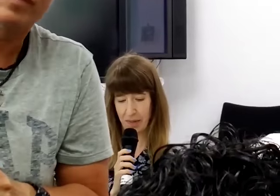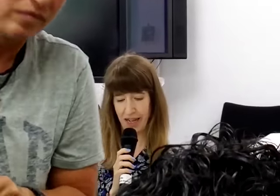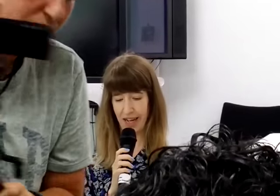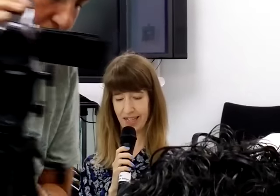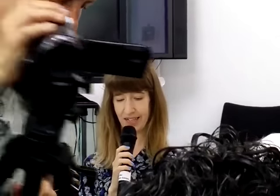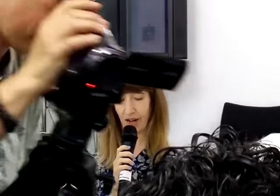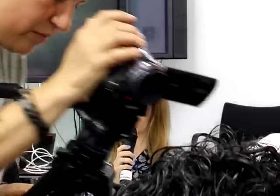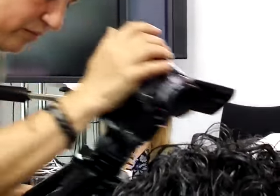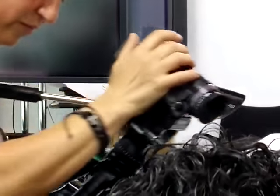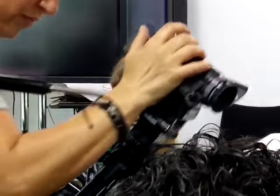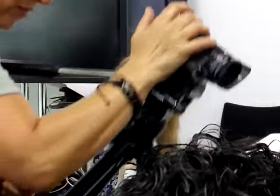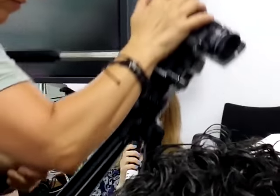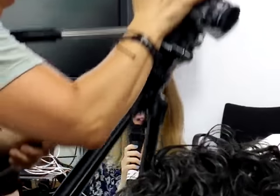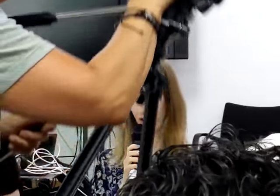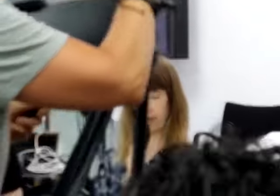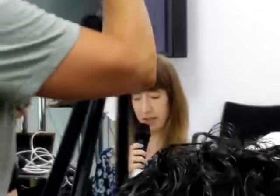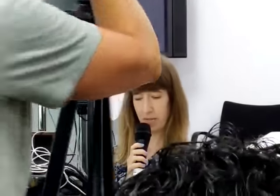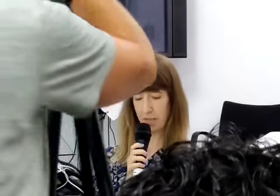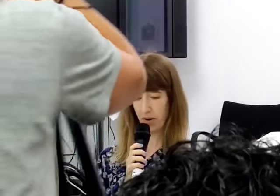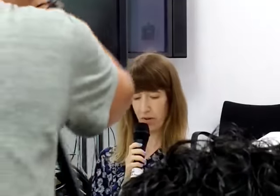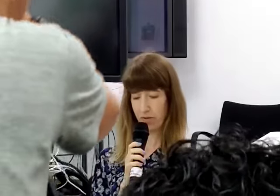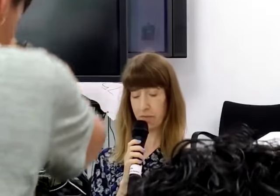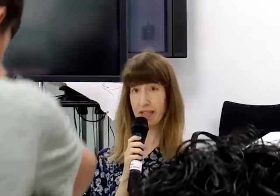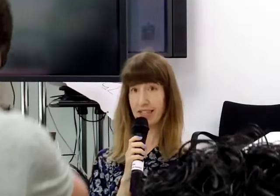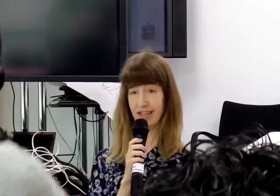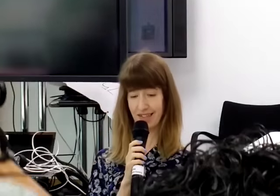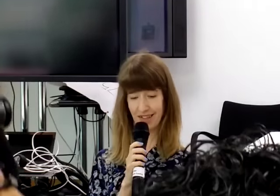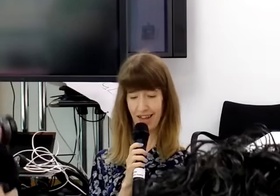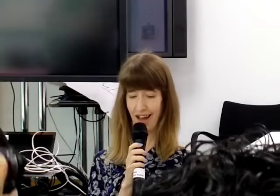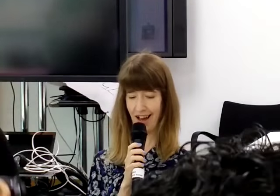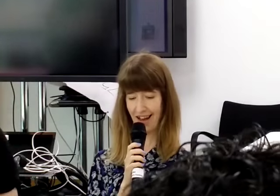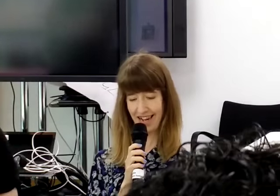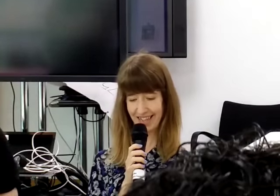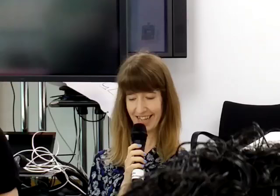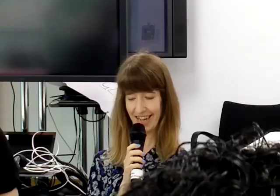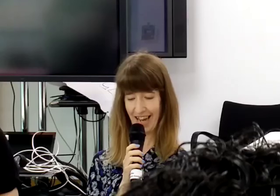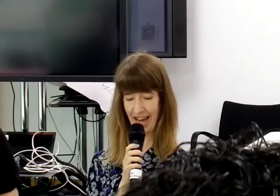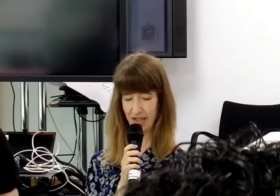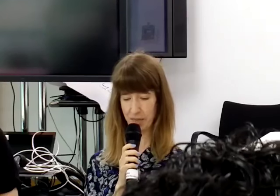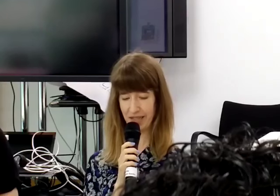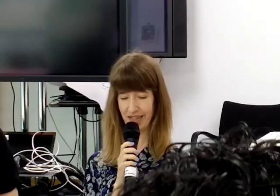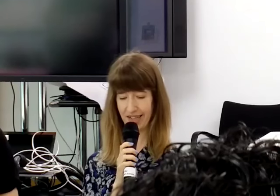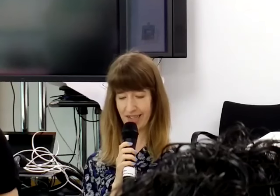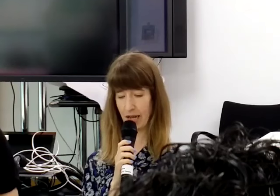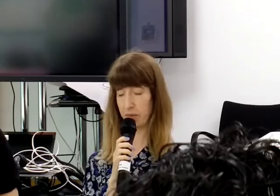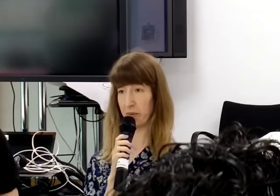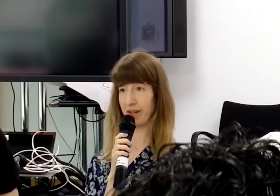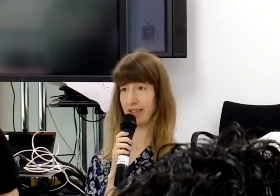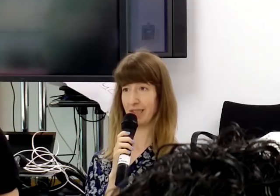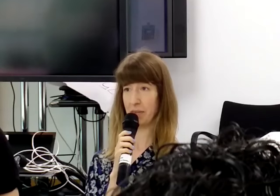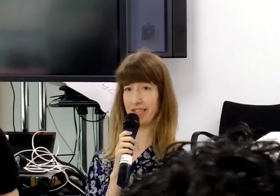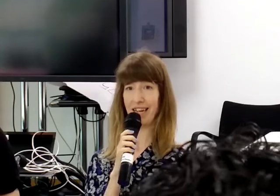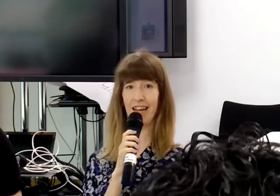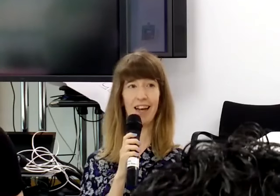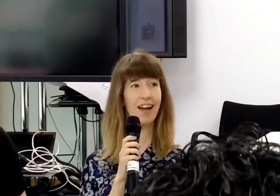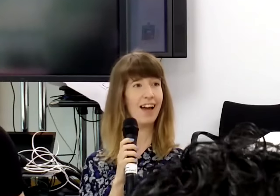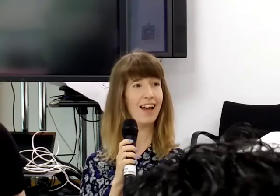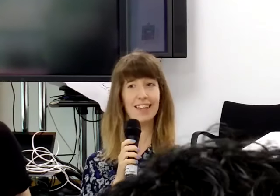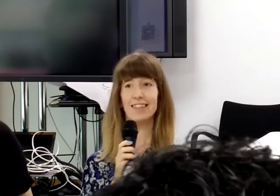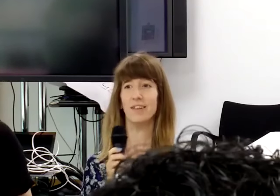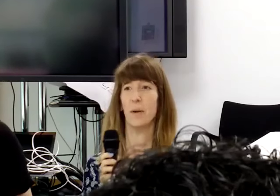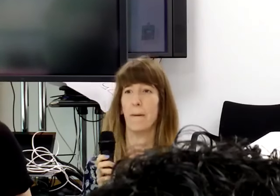So our next speaker is Clara Payard. Clara is a member of PCS NEC and the PCS Disabled Workers